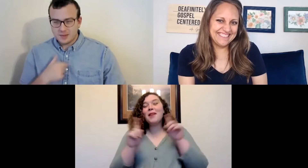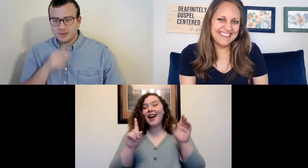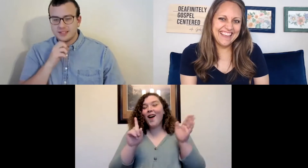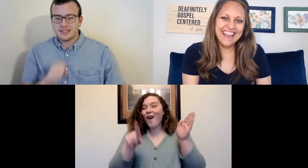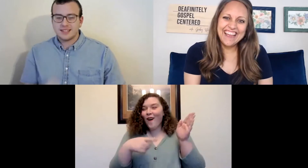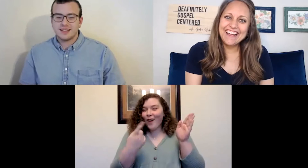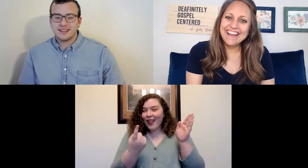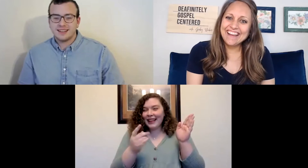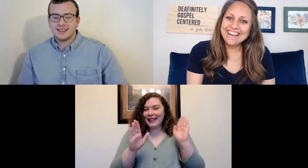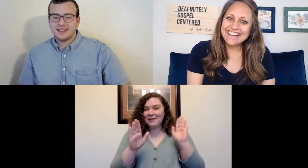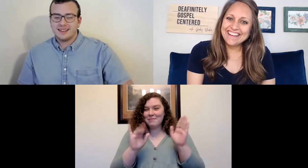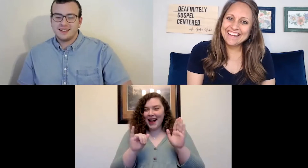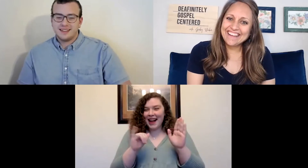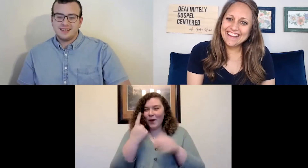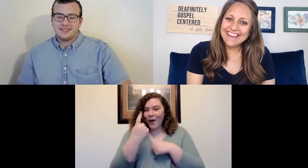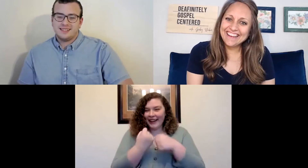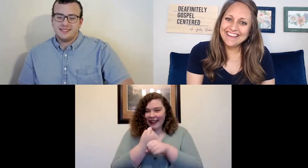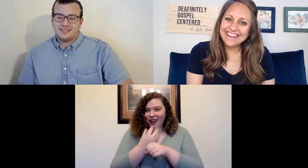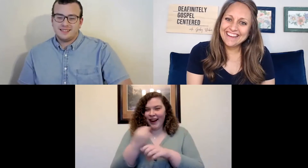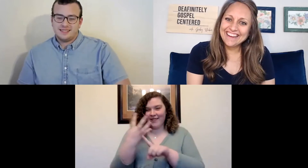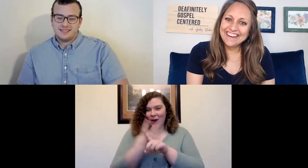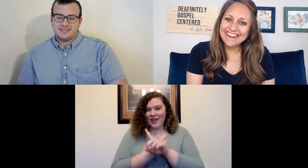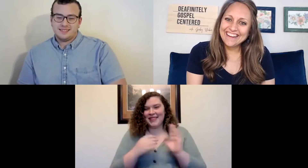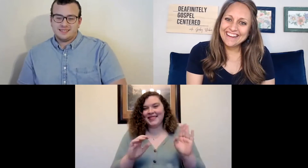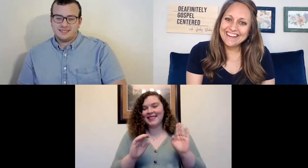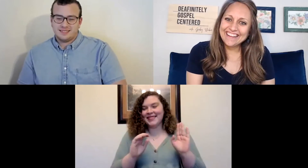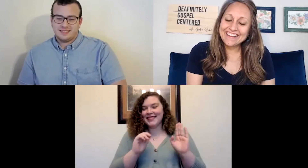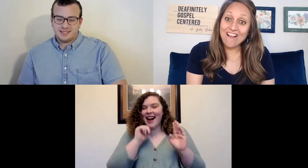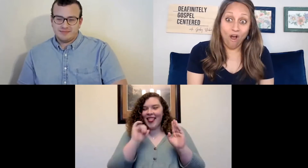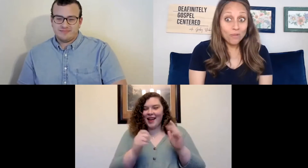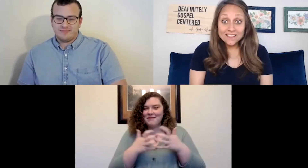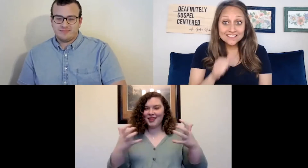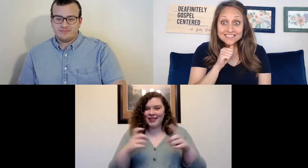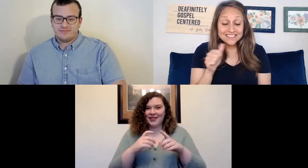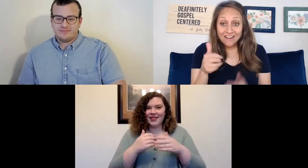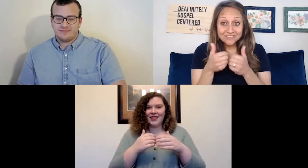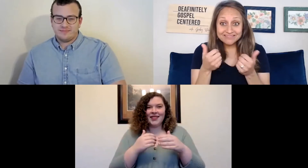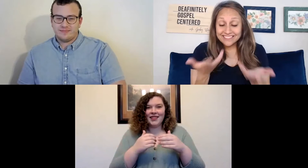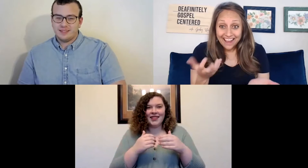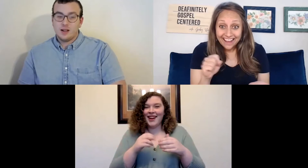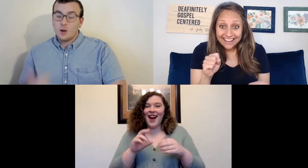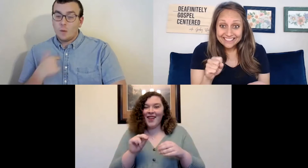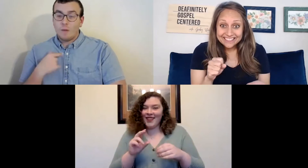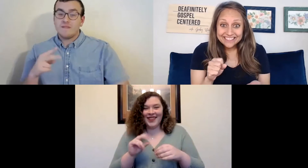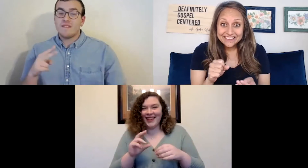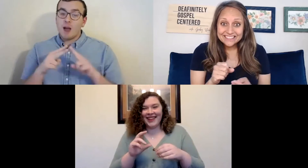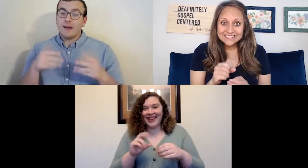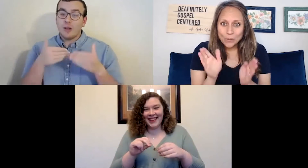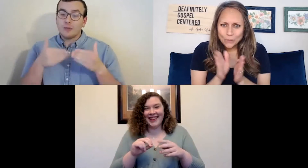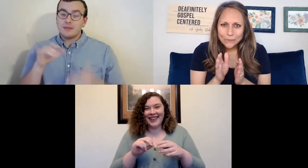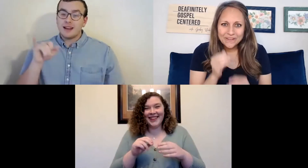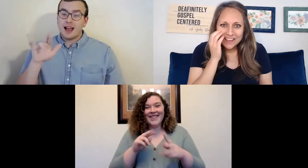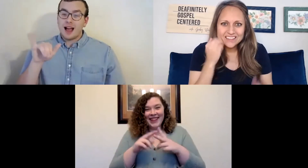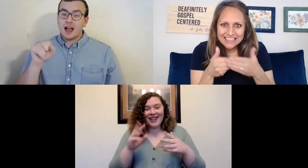So Dakota is, Yeah, I'm oldest. but only by like 1 year, a year and 4 months. That's so not that much. A big age